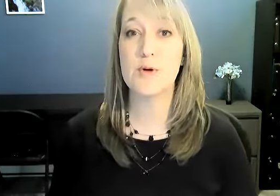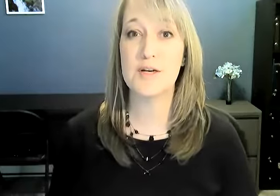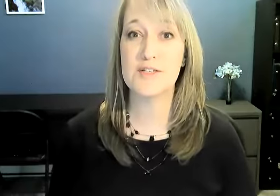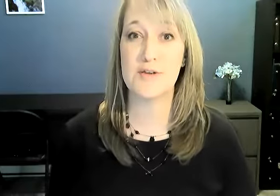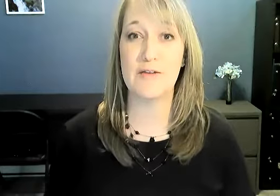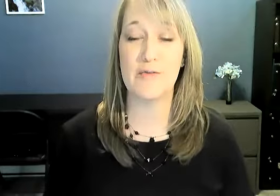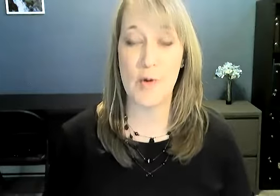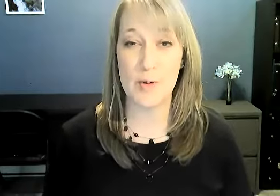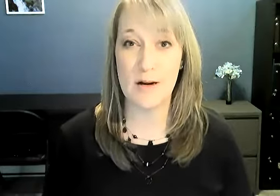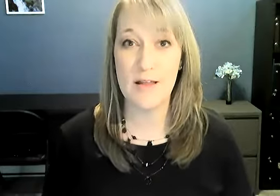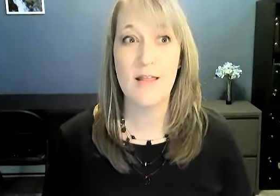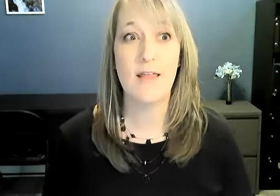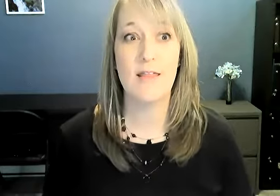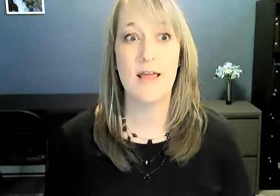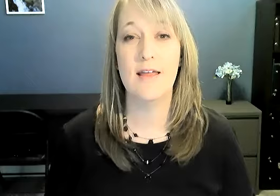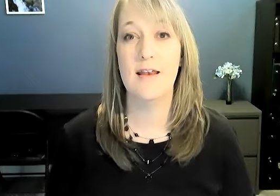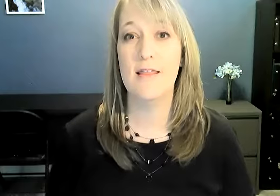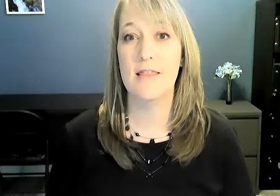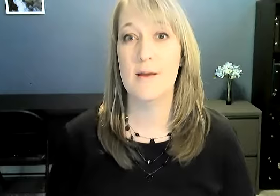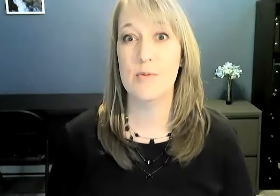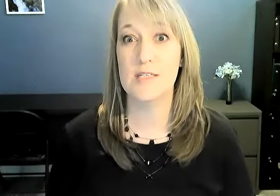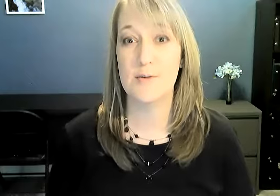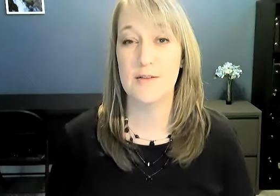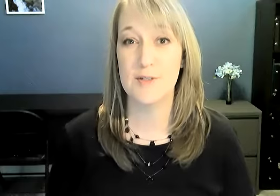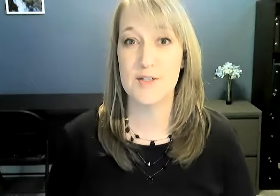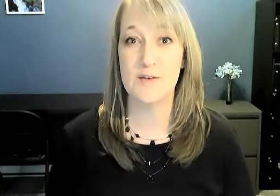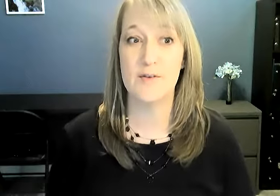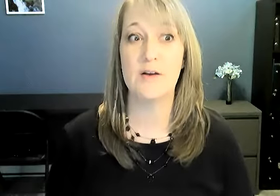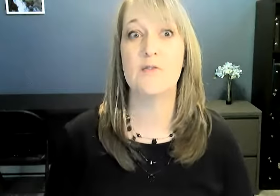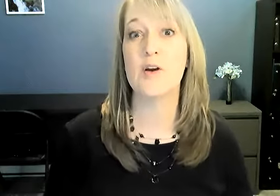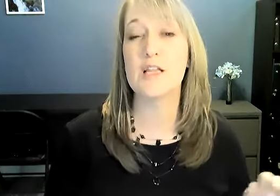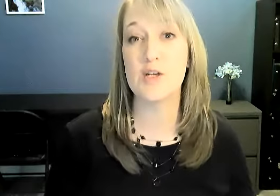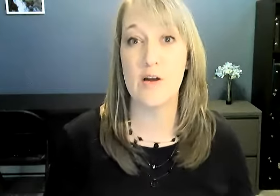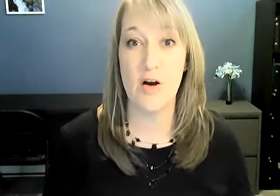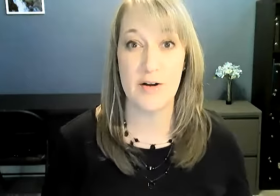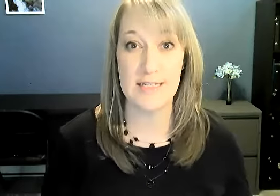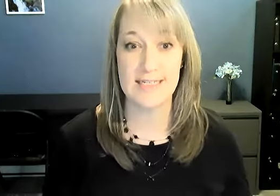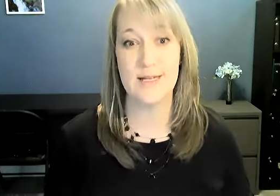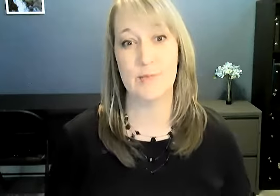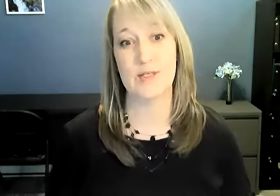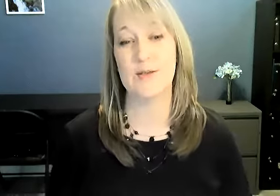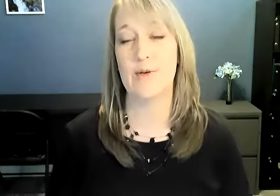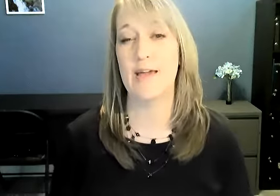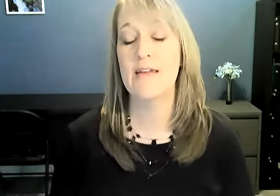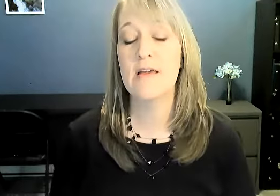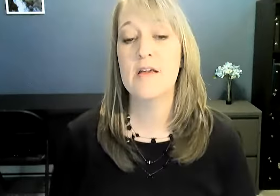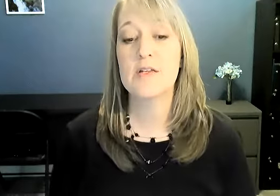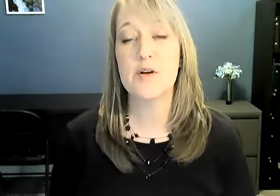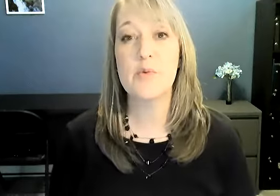more straightforward than the numbers that we have learned so far. You've already learned the hardest numbers, okay? 31